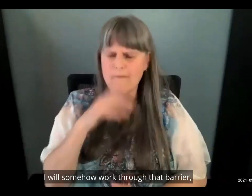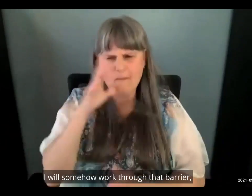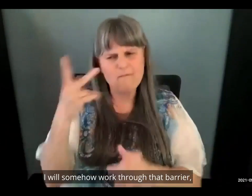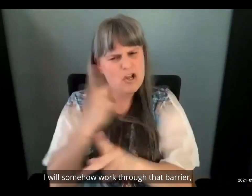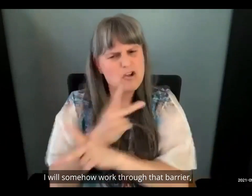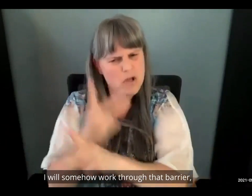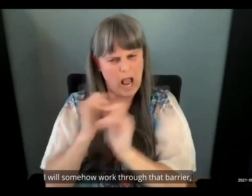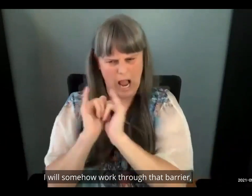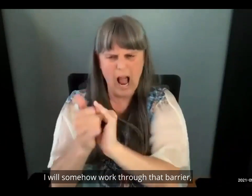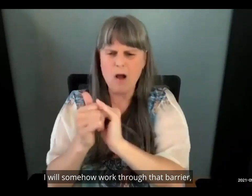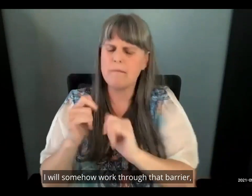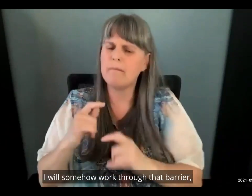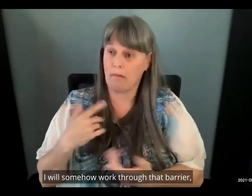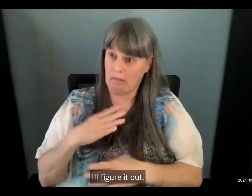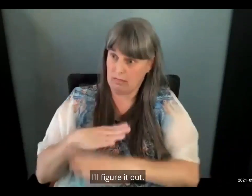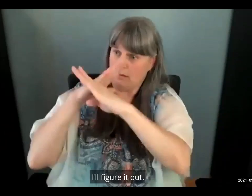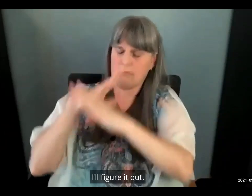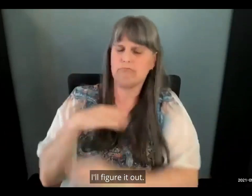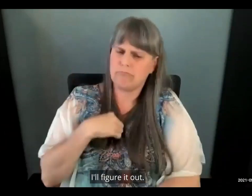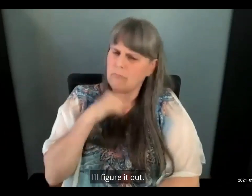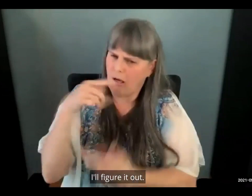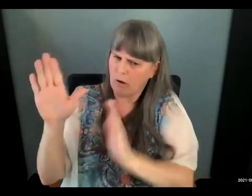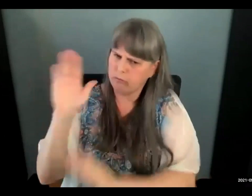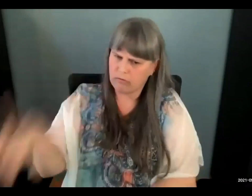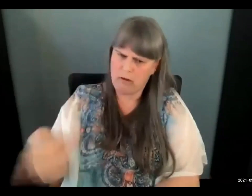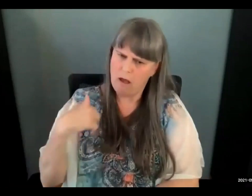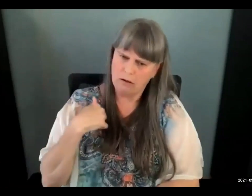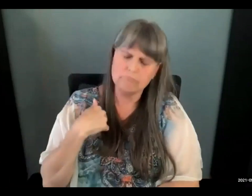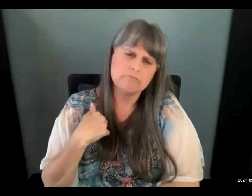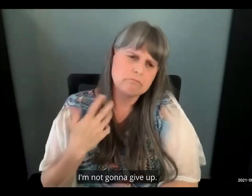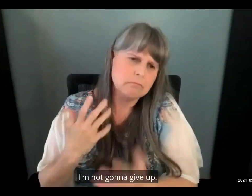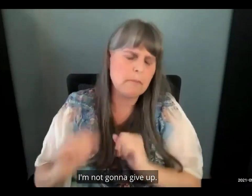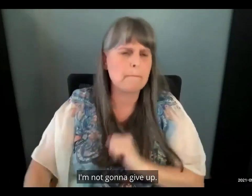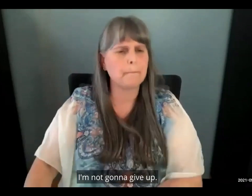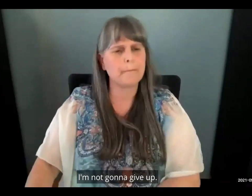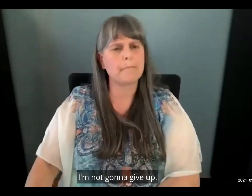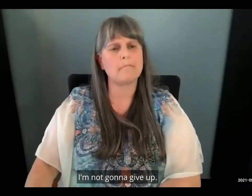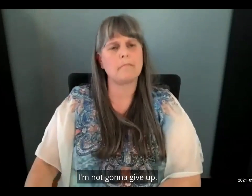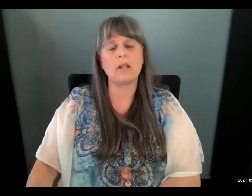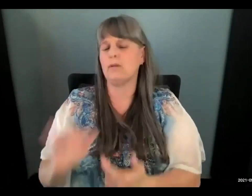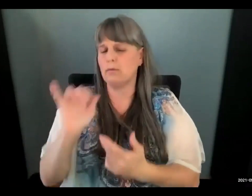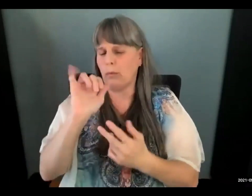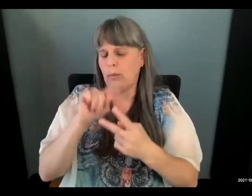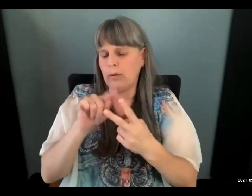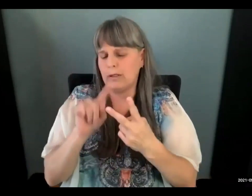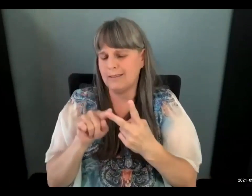I will somehow work through that barrier. I'll figure it out. I'm not going to give up.